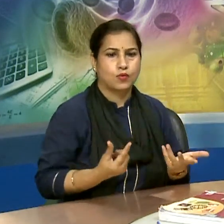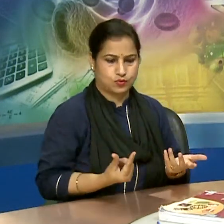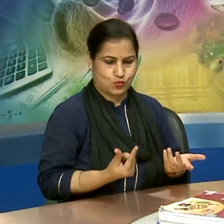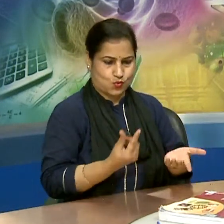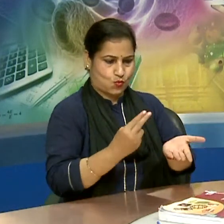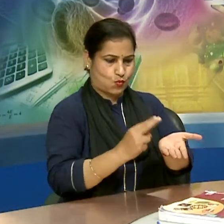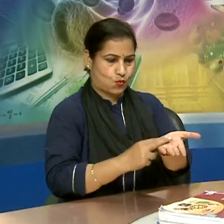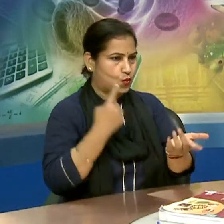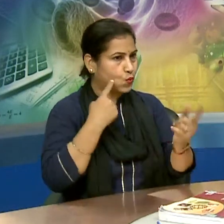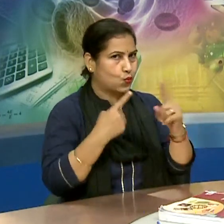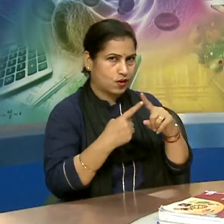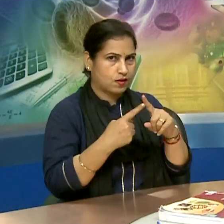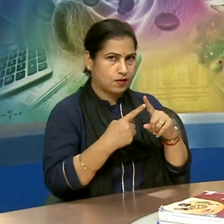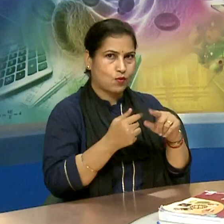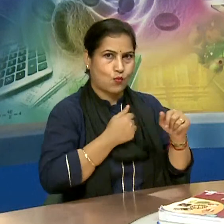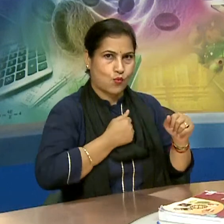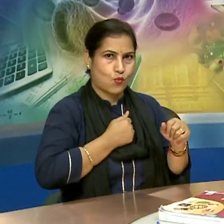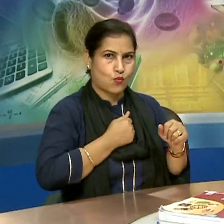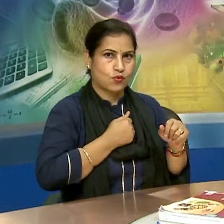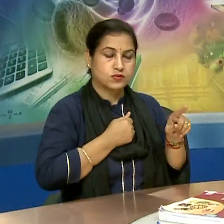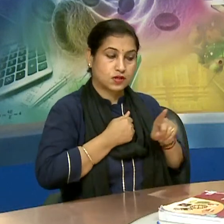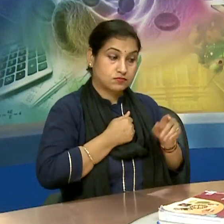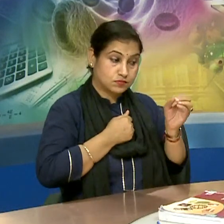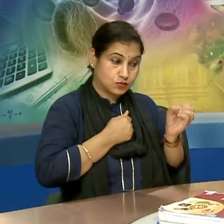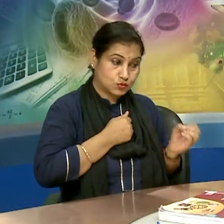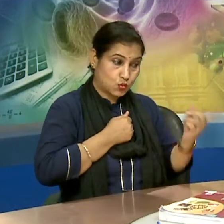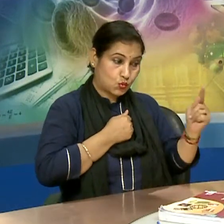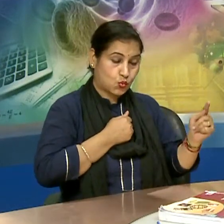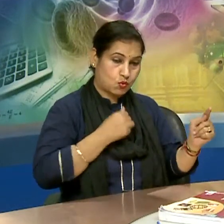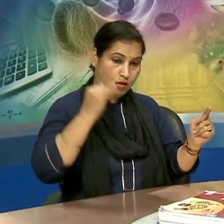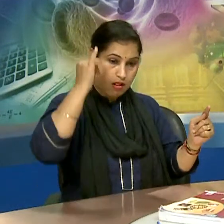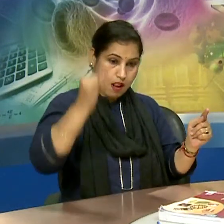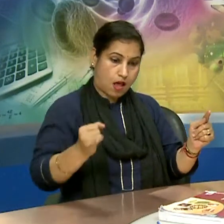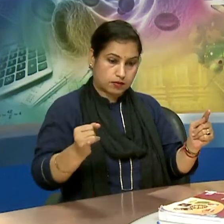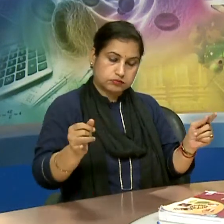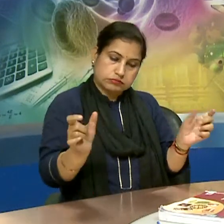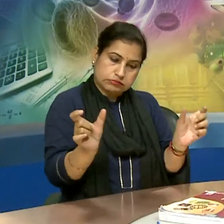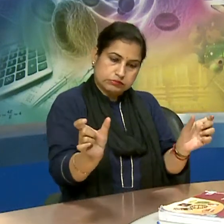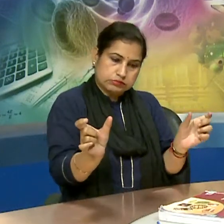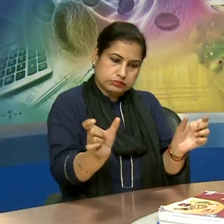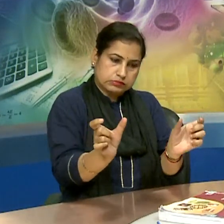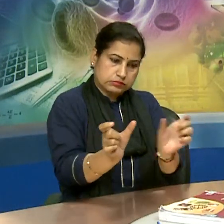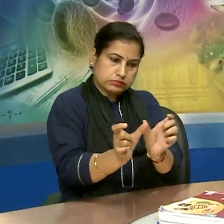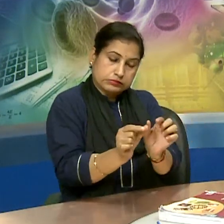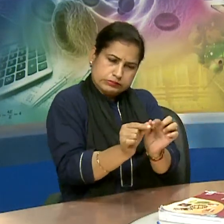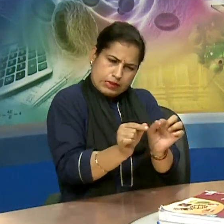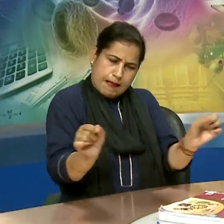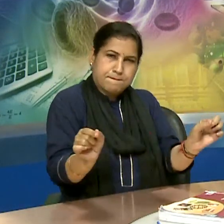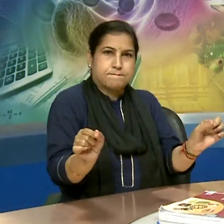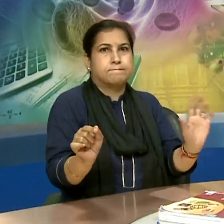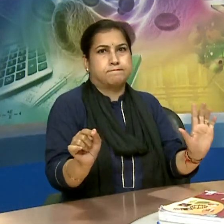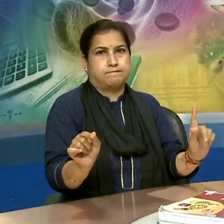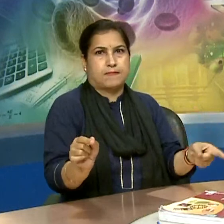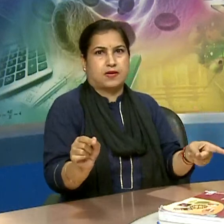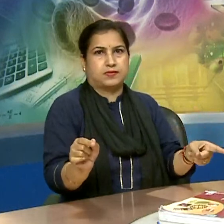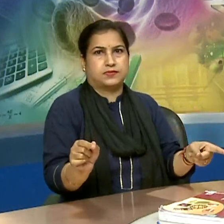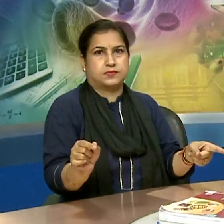Lay your unit of measurements end to end so that they do not have